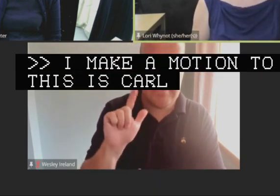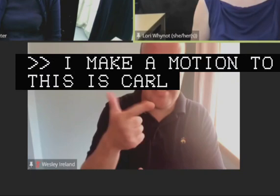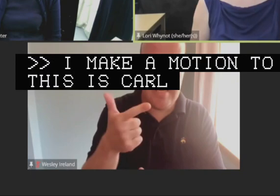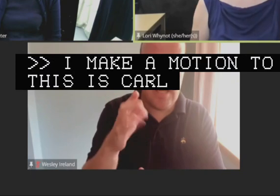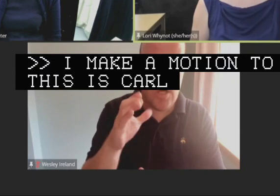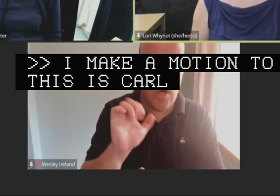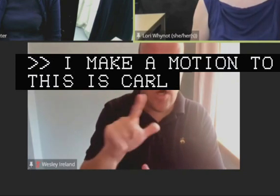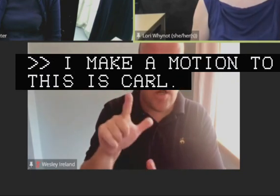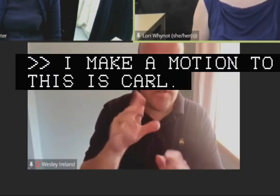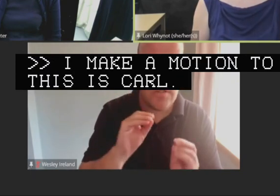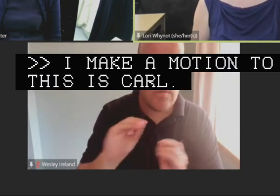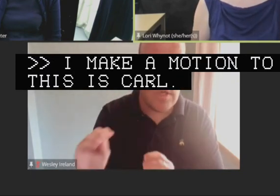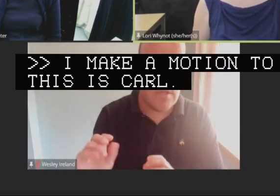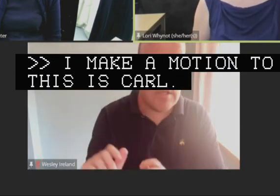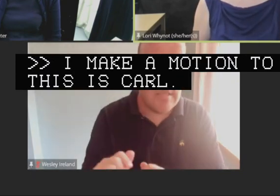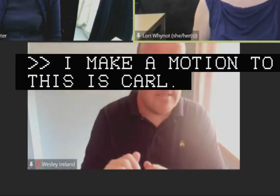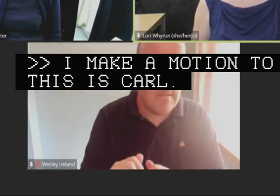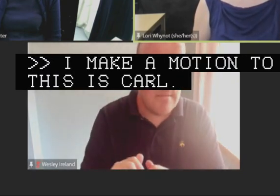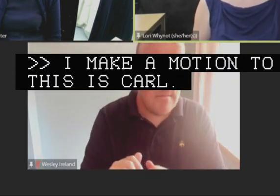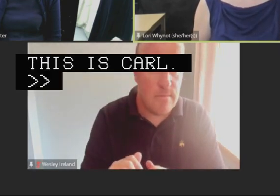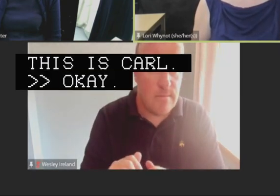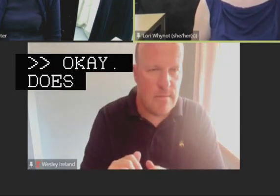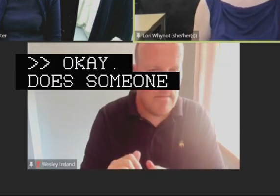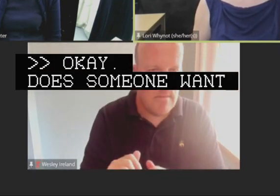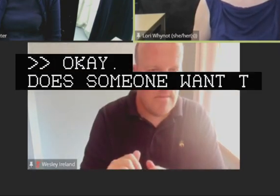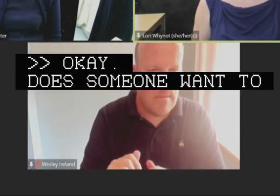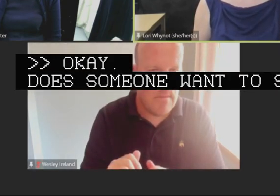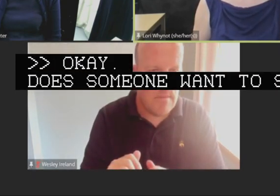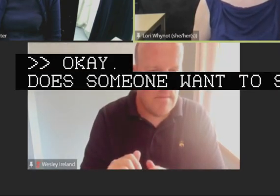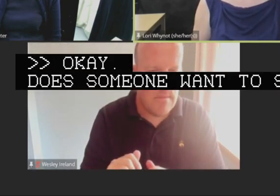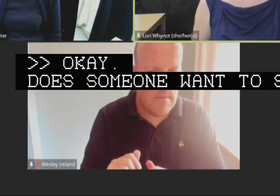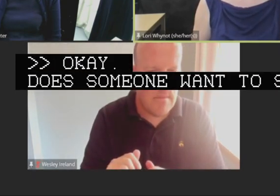Okay, does someone want to second that?